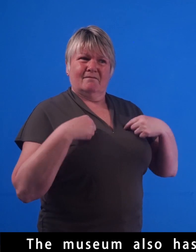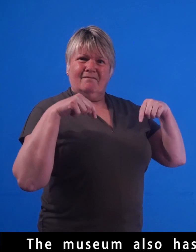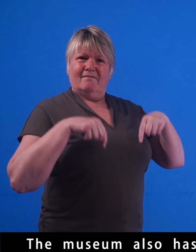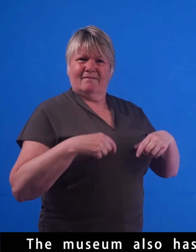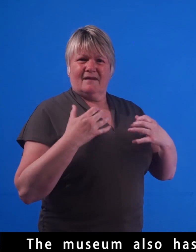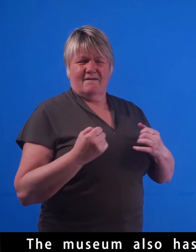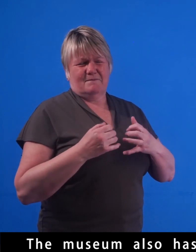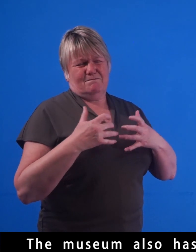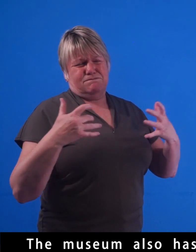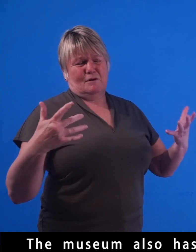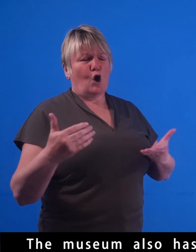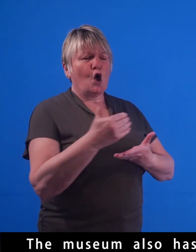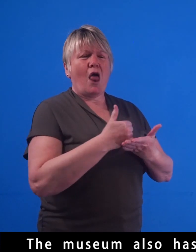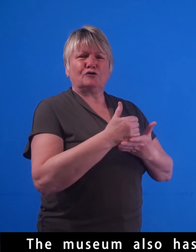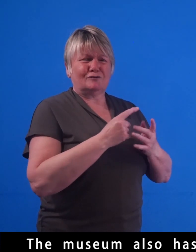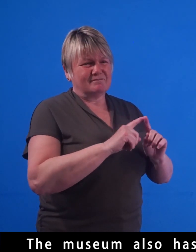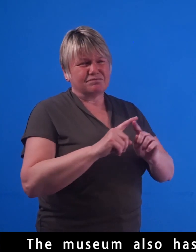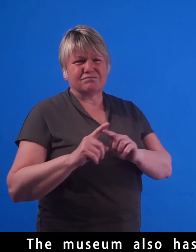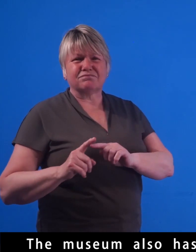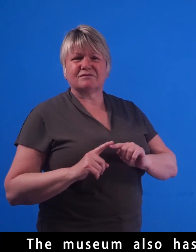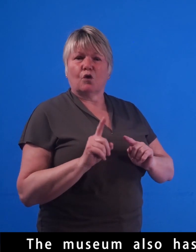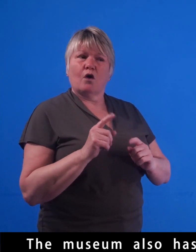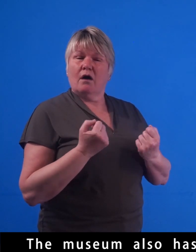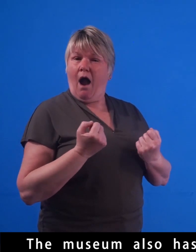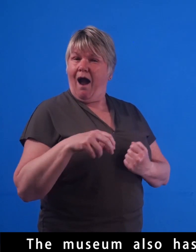The museum also has a large collection of toy cars.